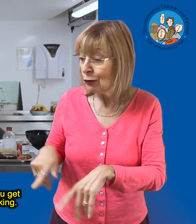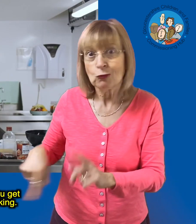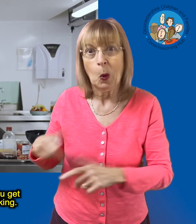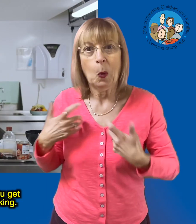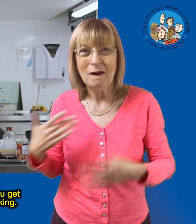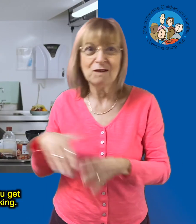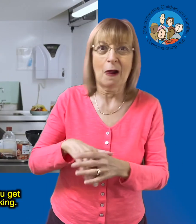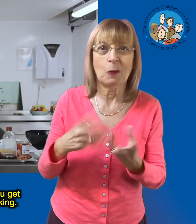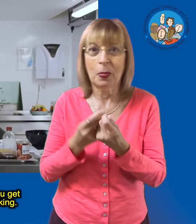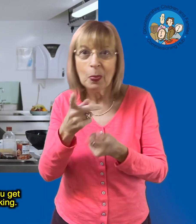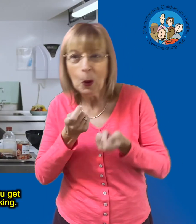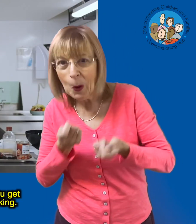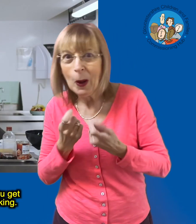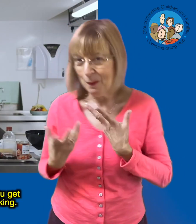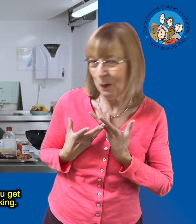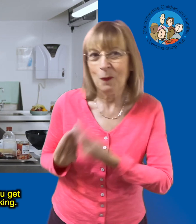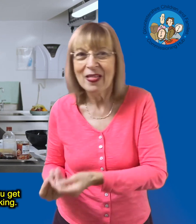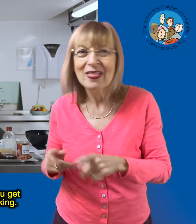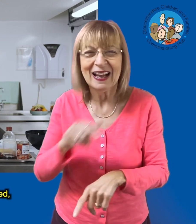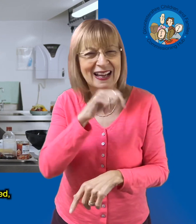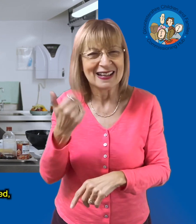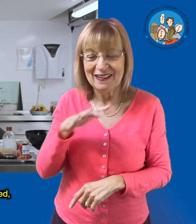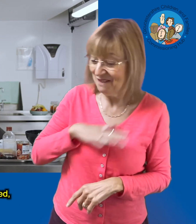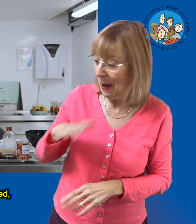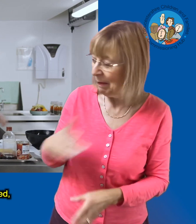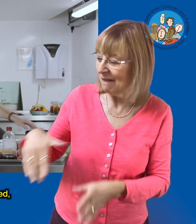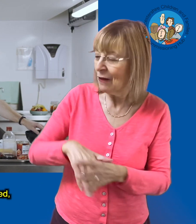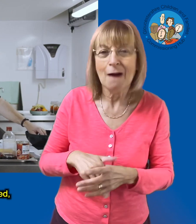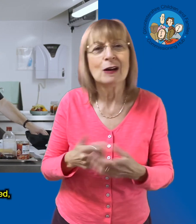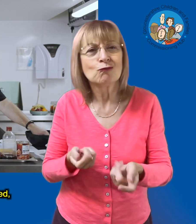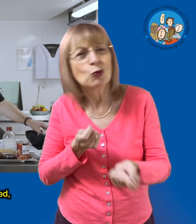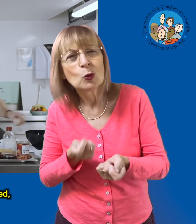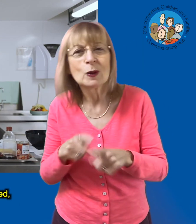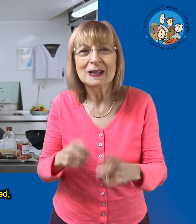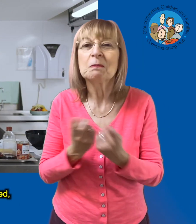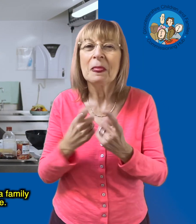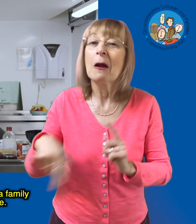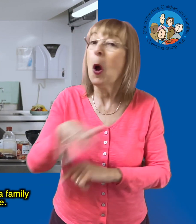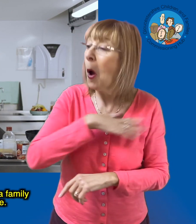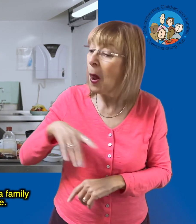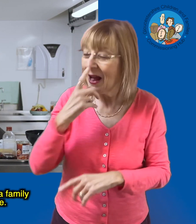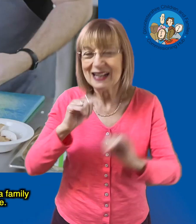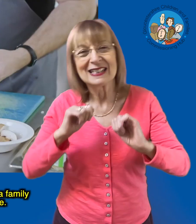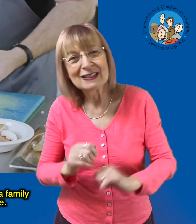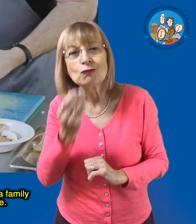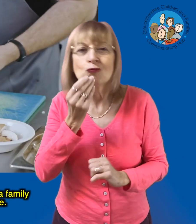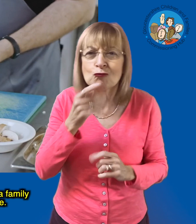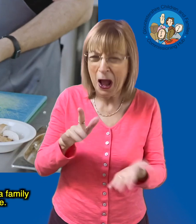youngest children involved with your cooking. It's nice to cook as a family and get involved.